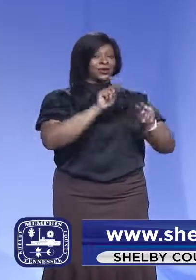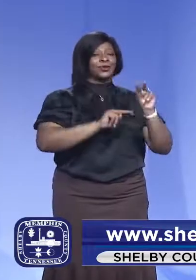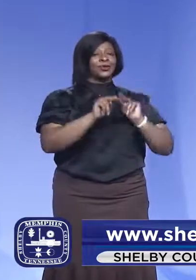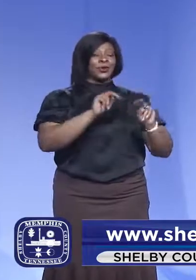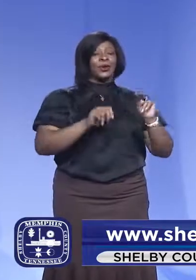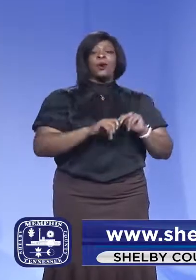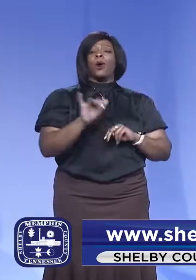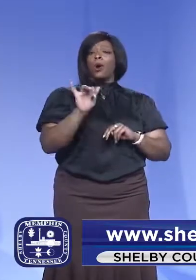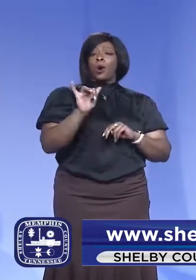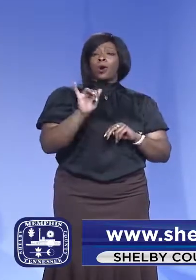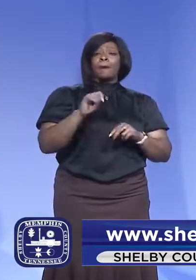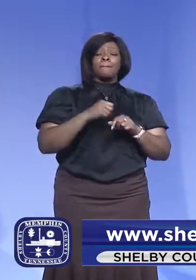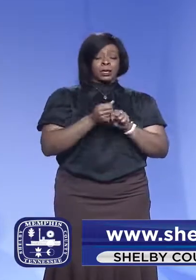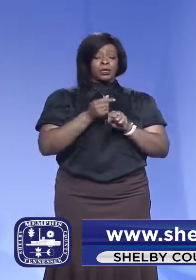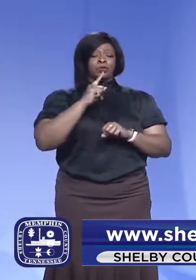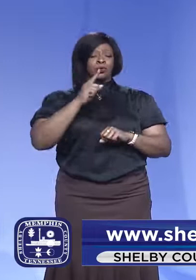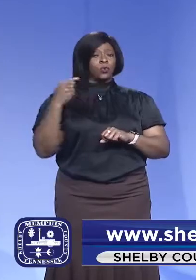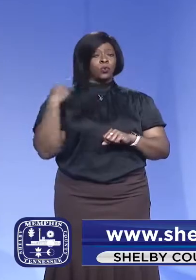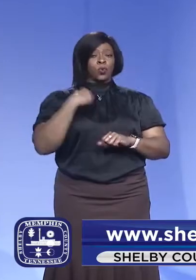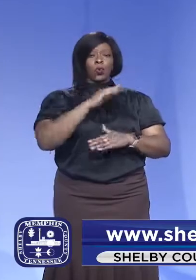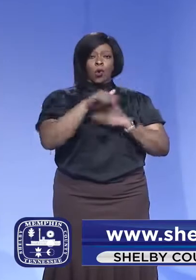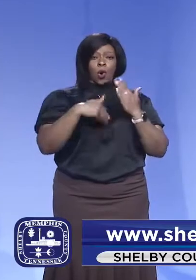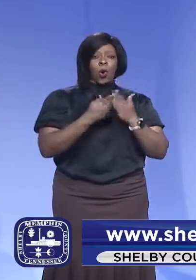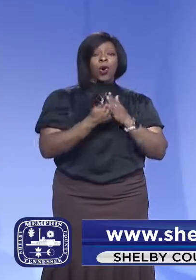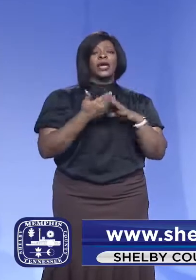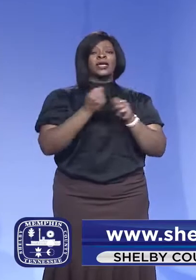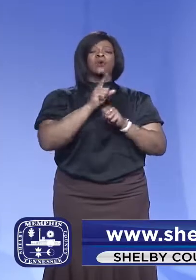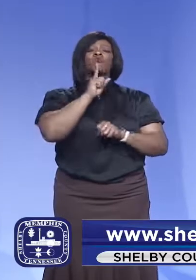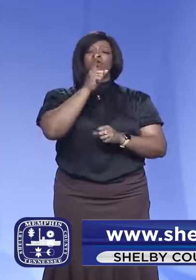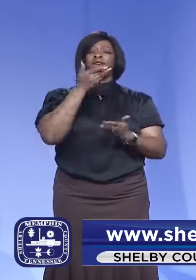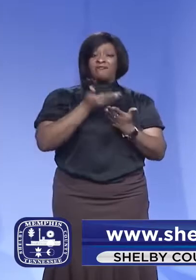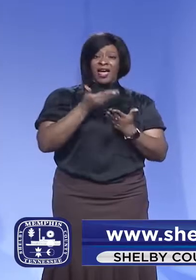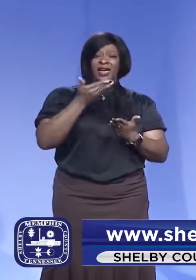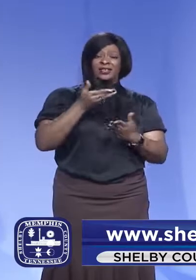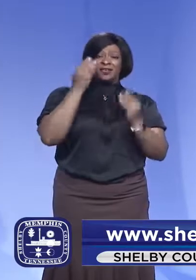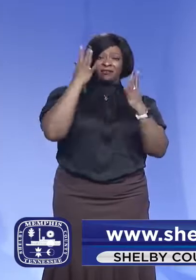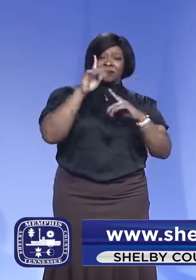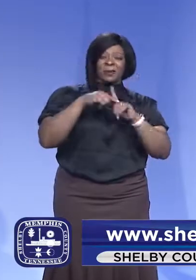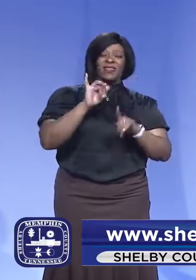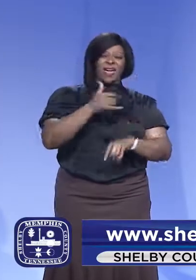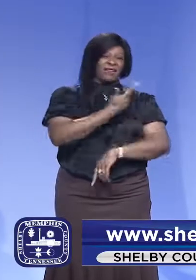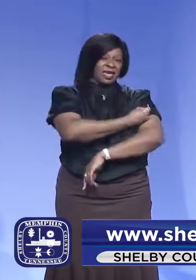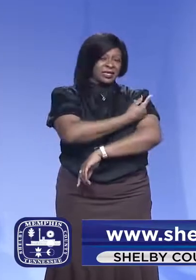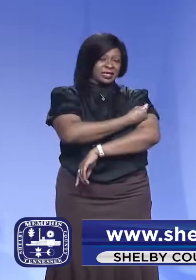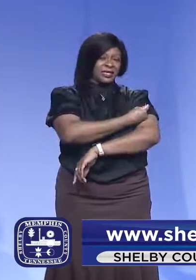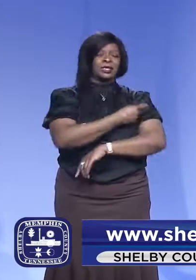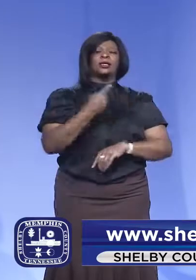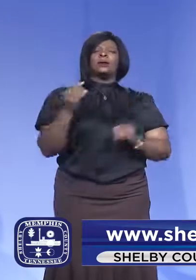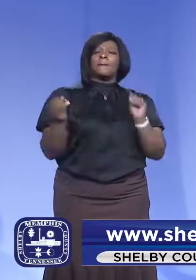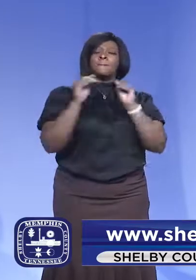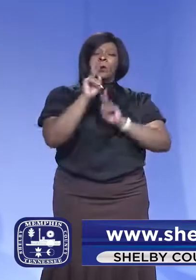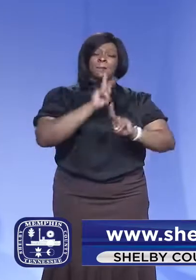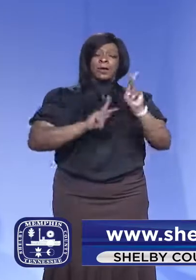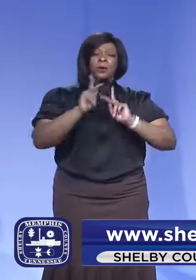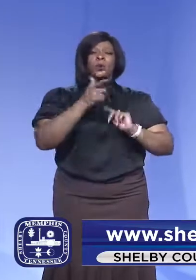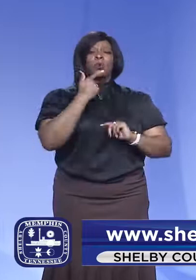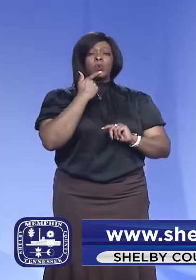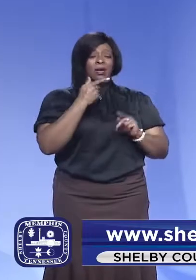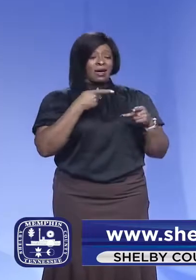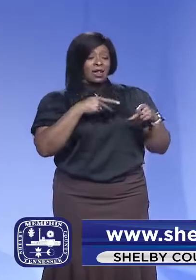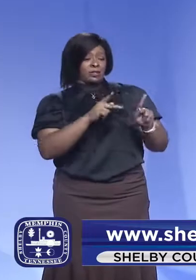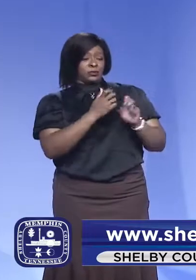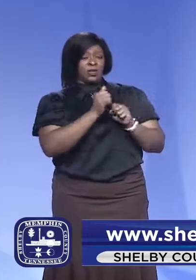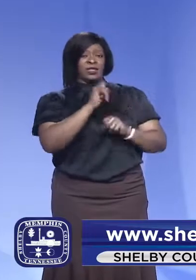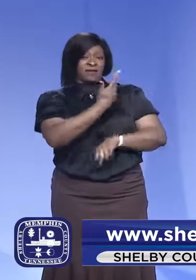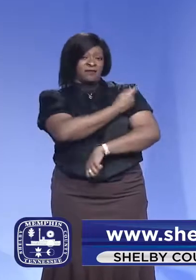but also to make sure that we're all getting factual information out about the vaccine so that more people who are eligible to